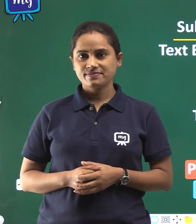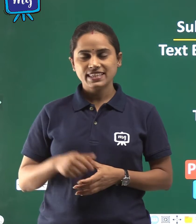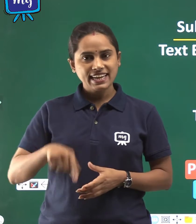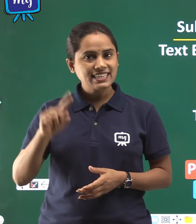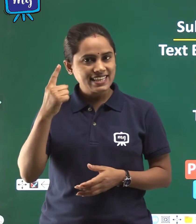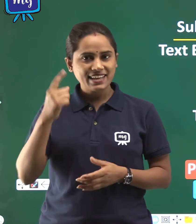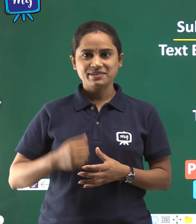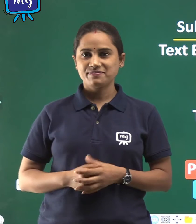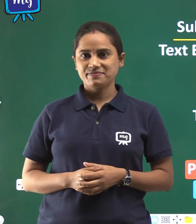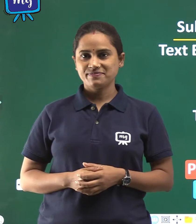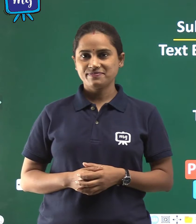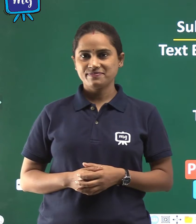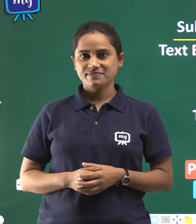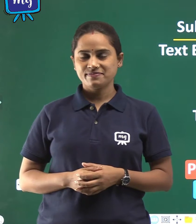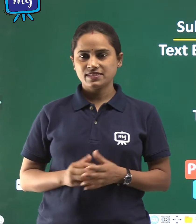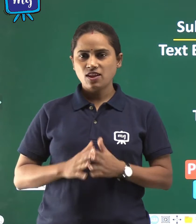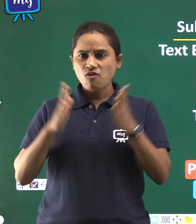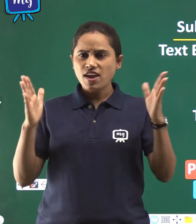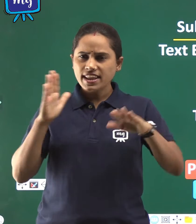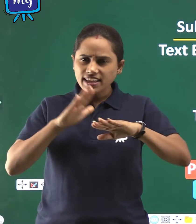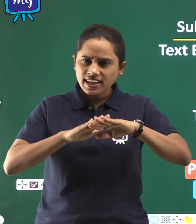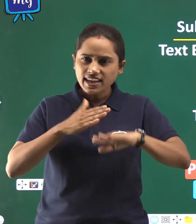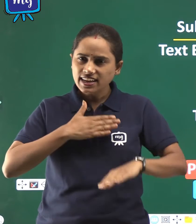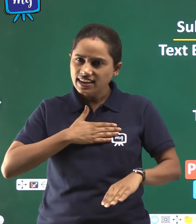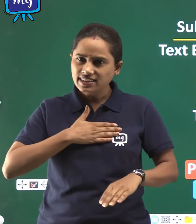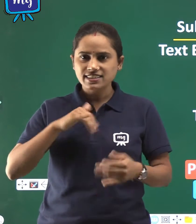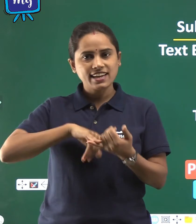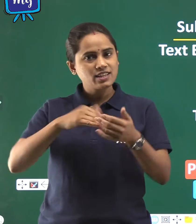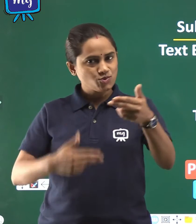It is a very touching story